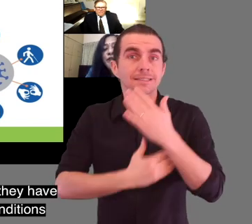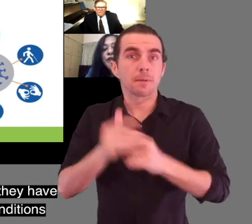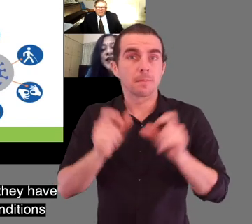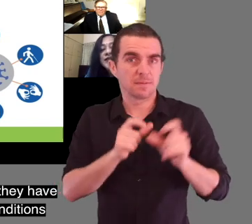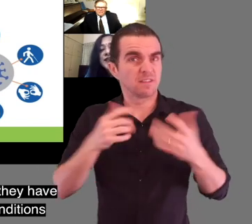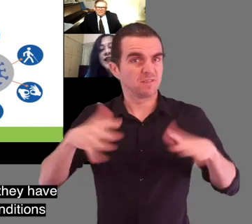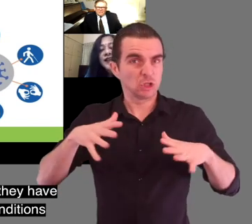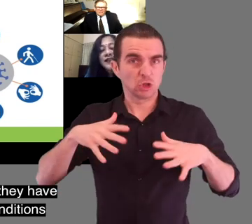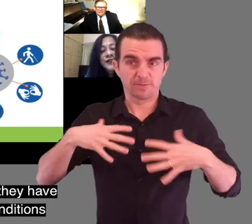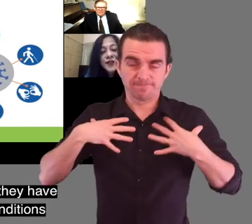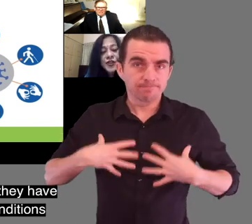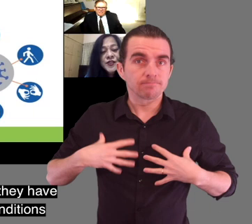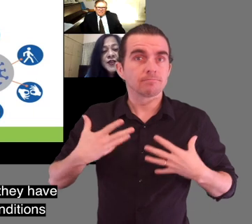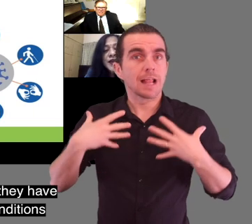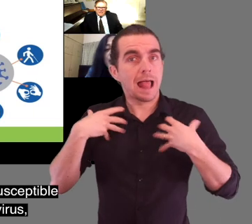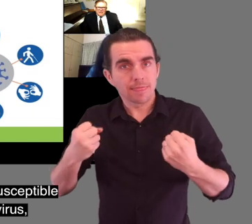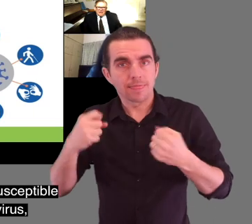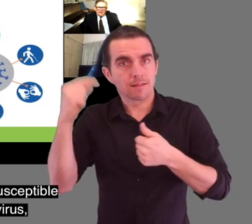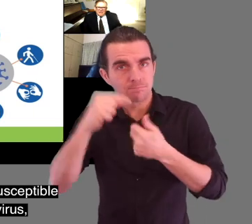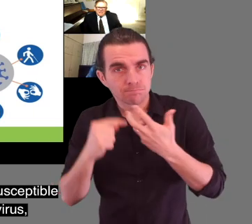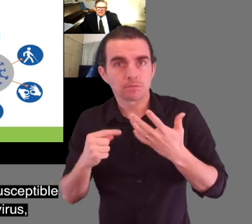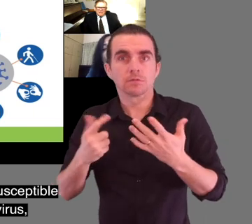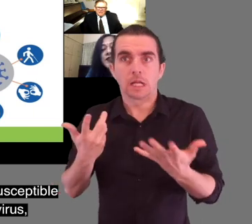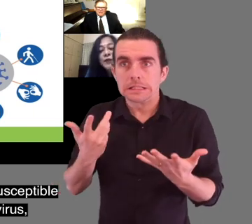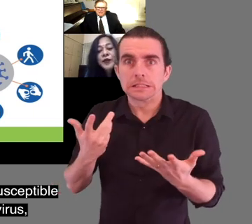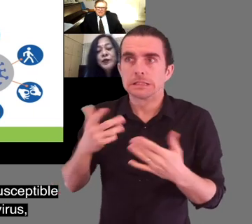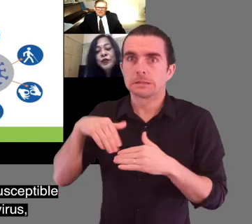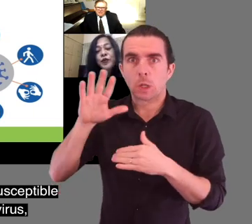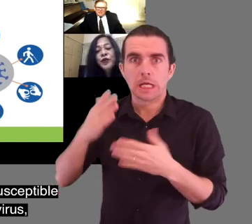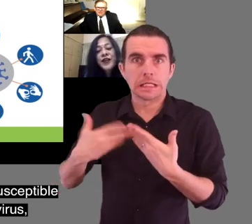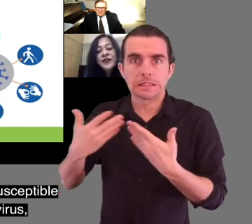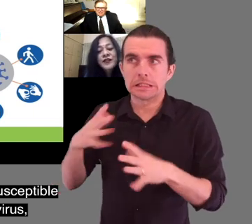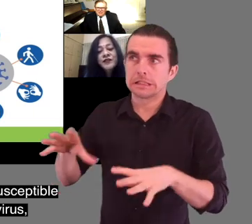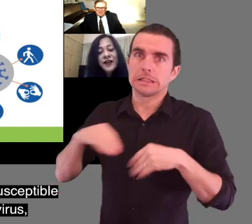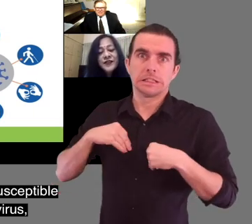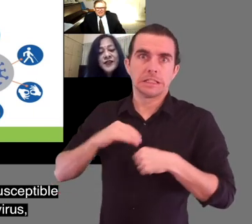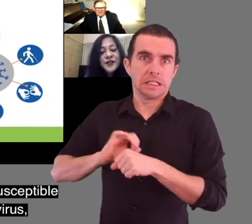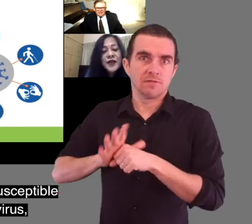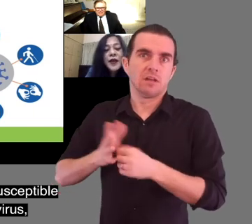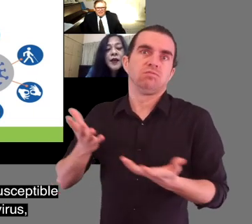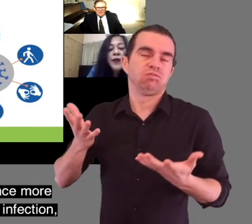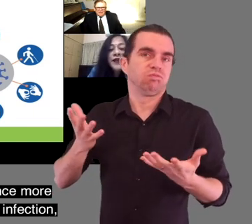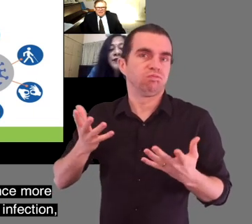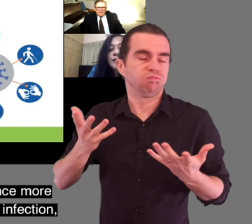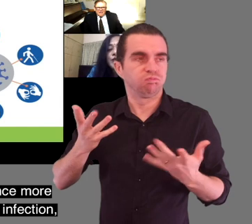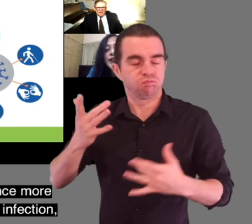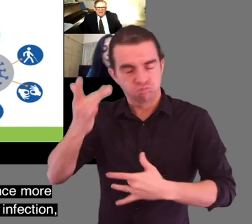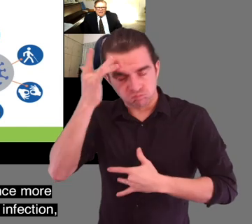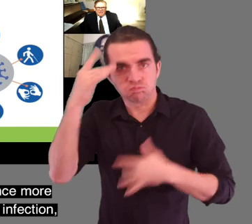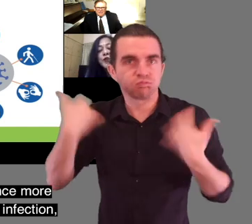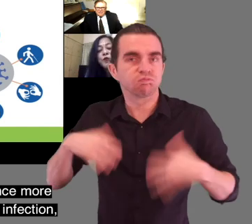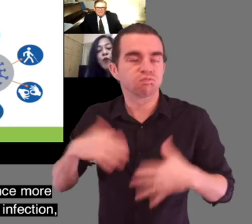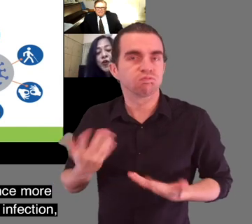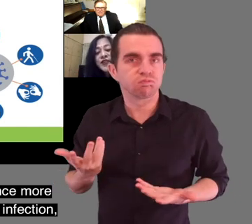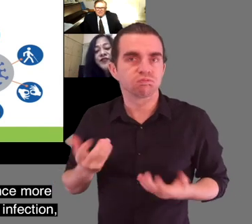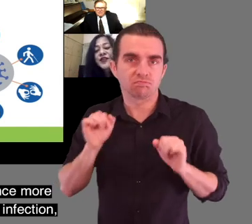have pre-existing health conditions that make them more susceptible to contracting the virus, make them to